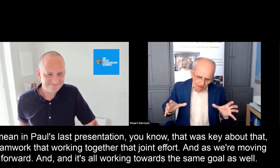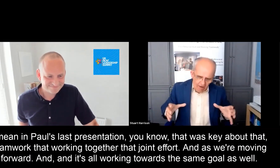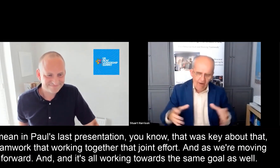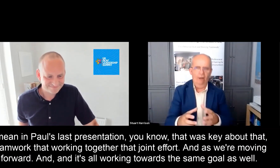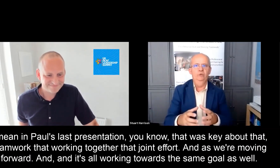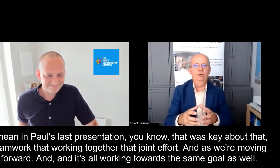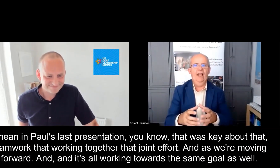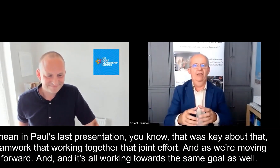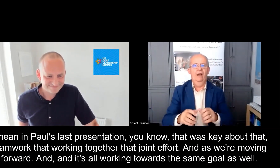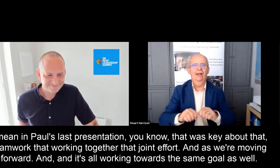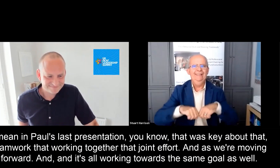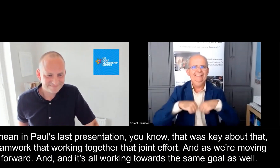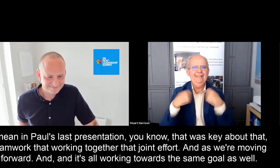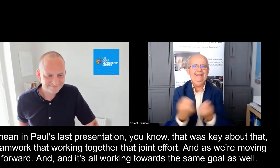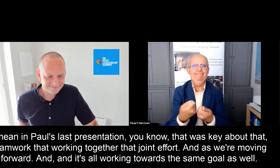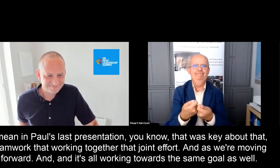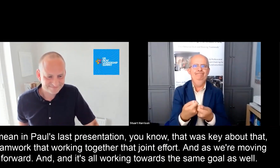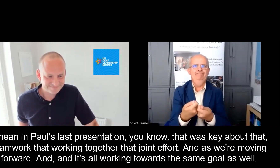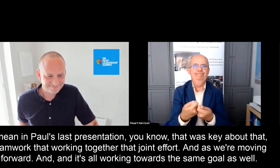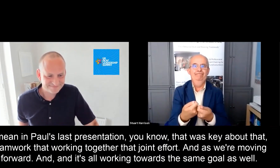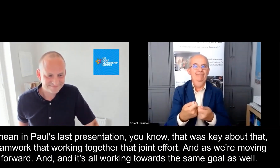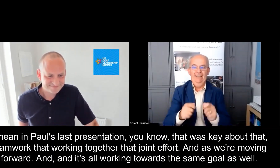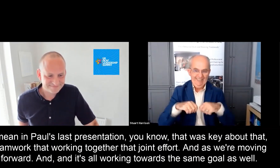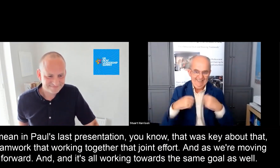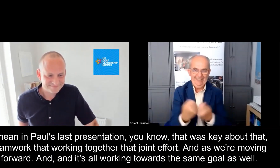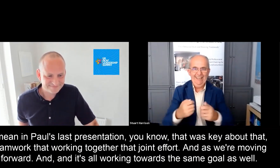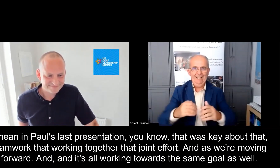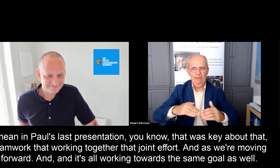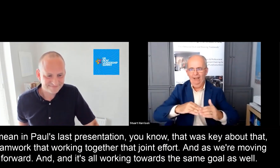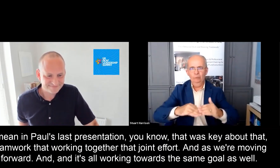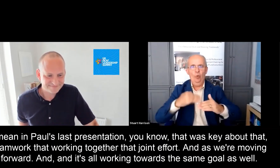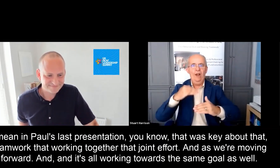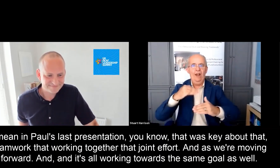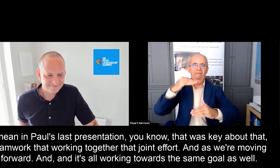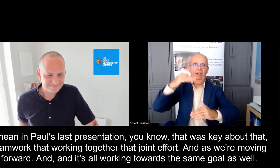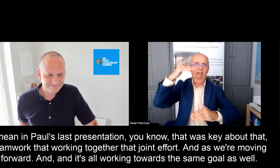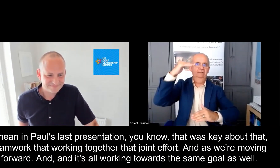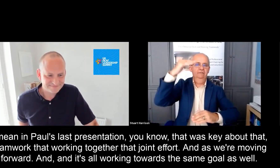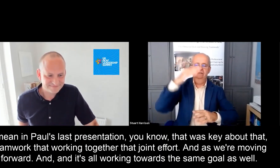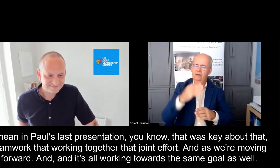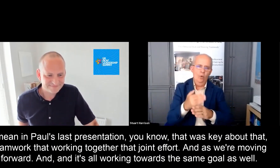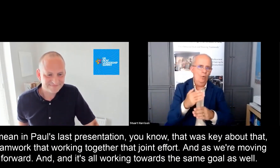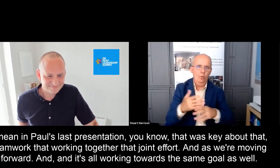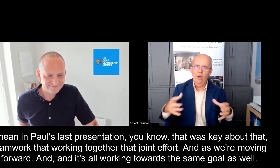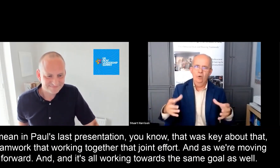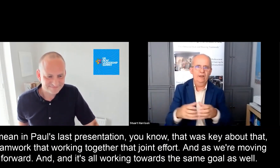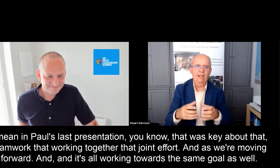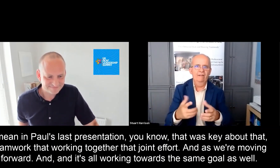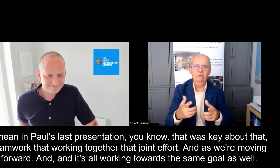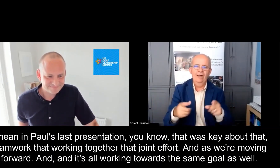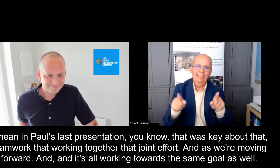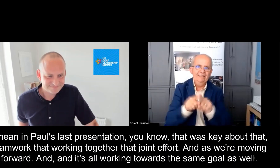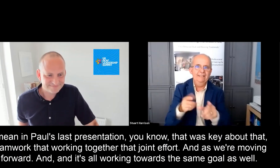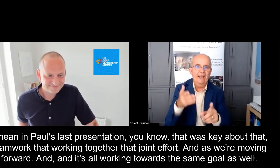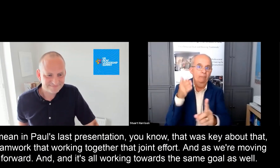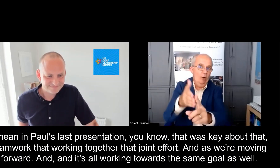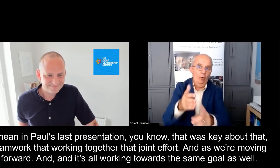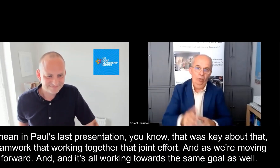you know, that was key about that teamwork, that working together, that joint effort as we're moving forward.